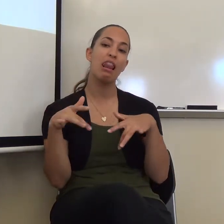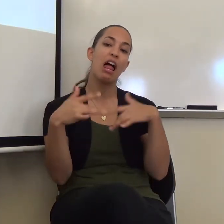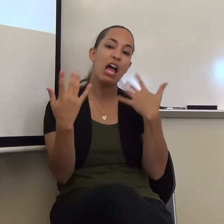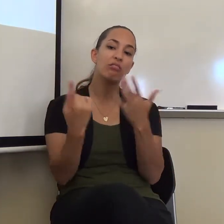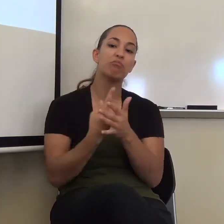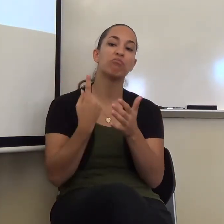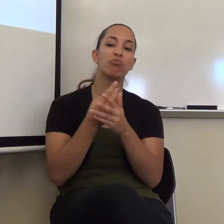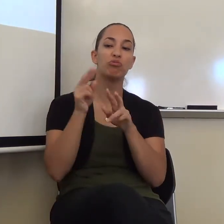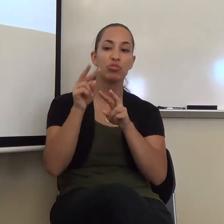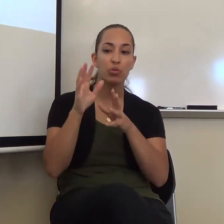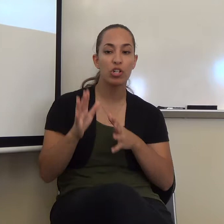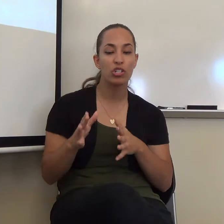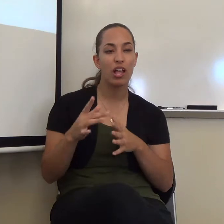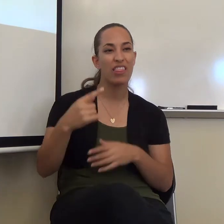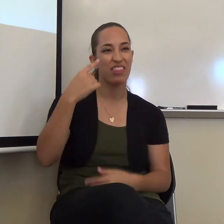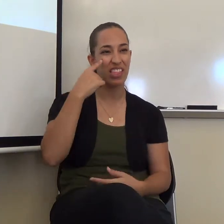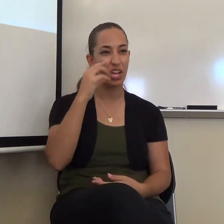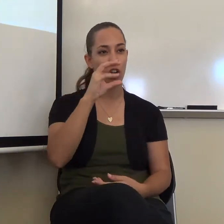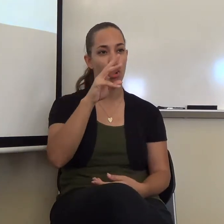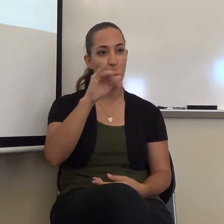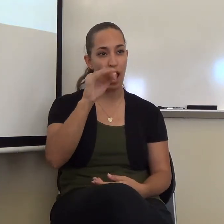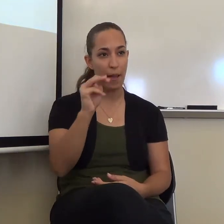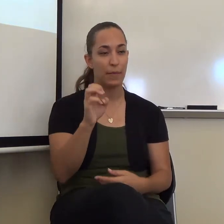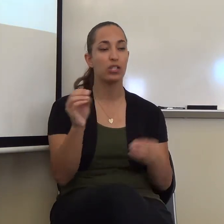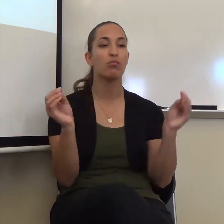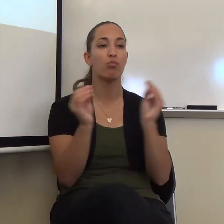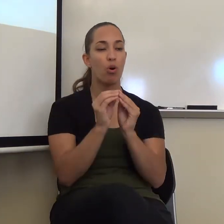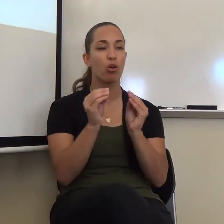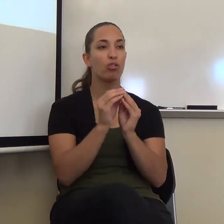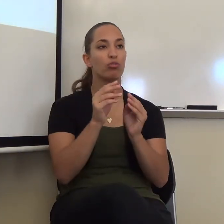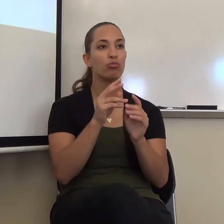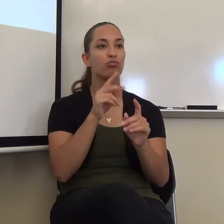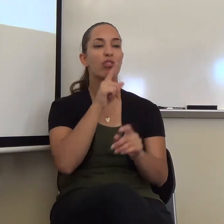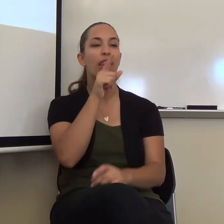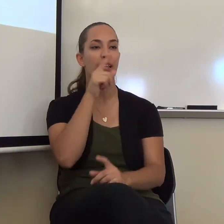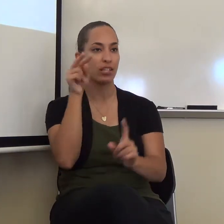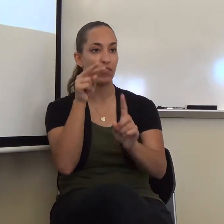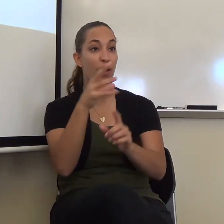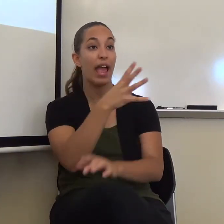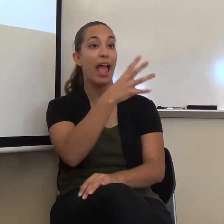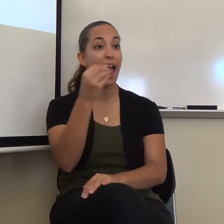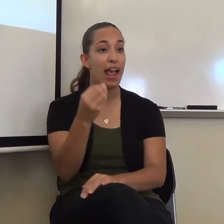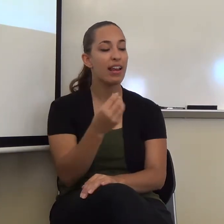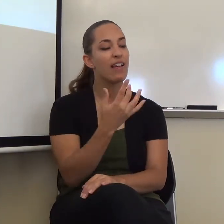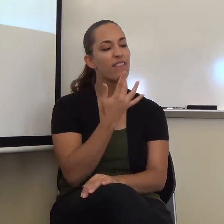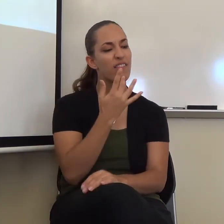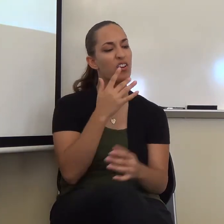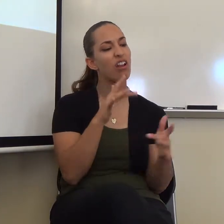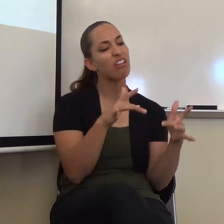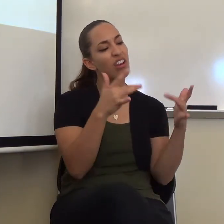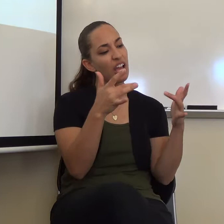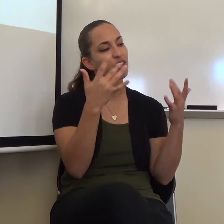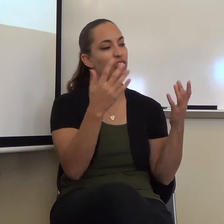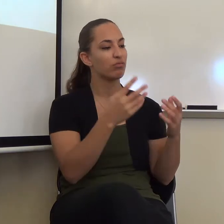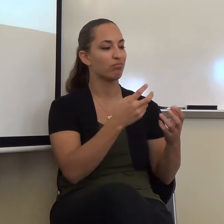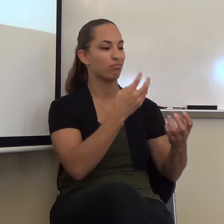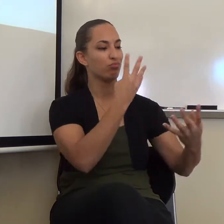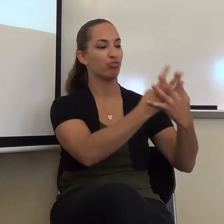think crime is more realistic and they favor lighter prison sentences. Heavy viewers think crime